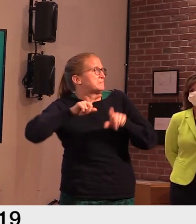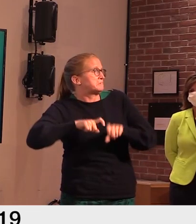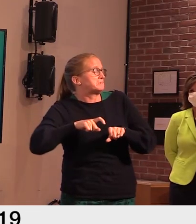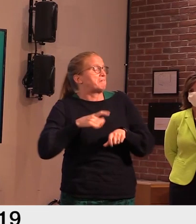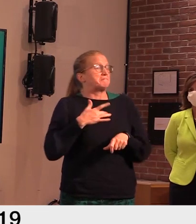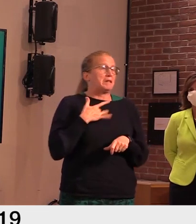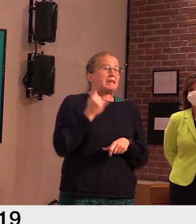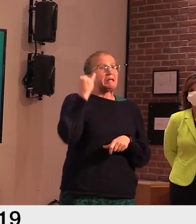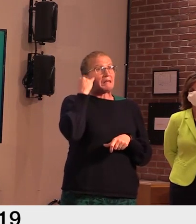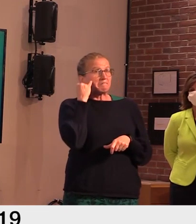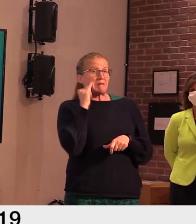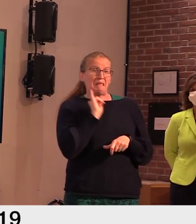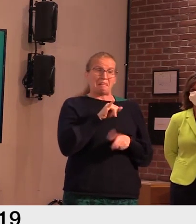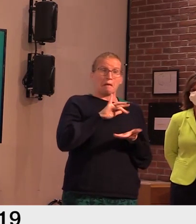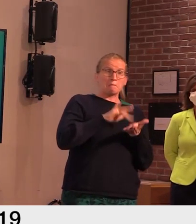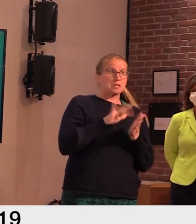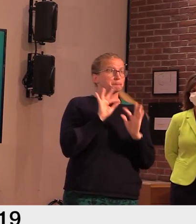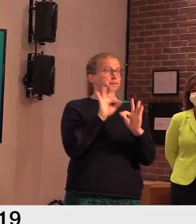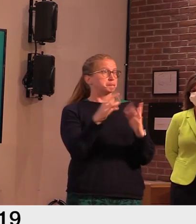that